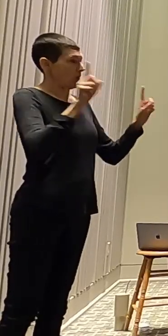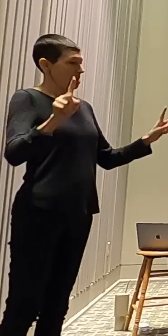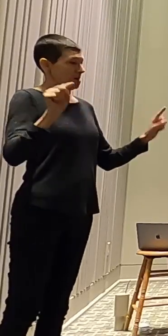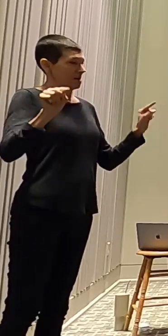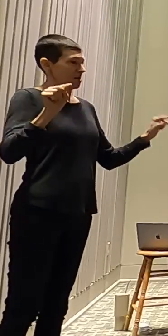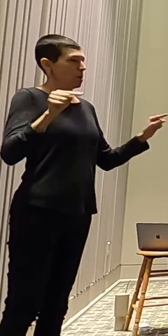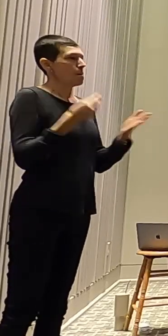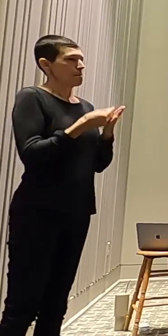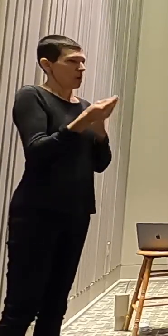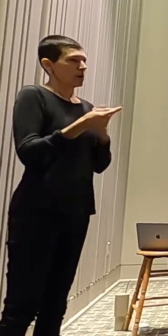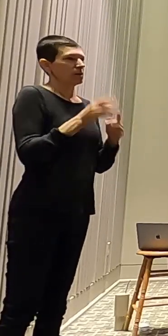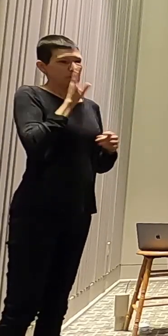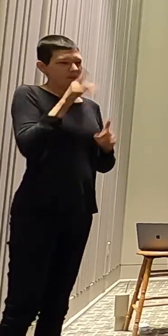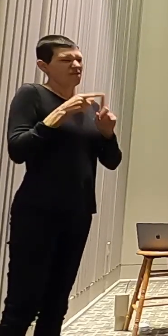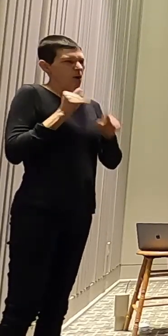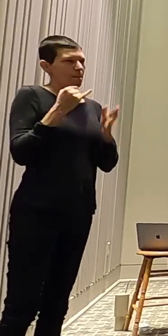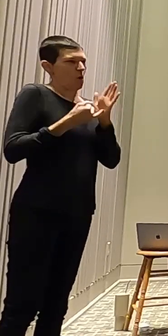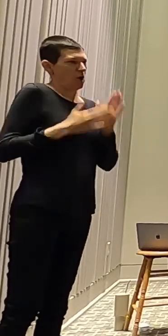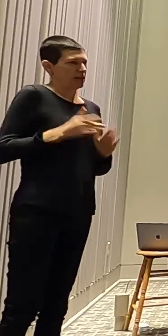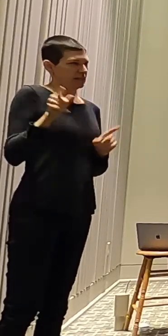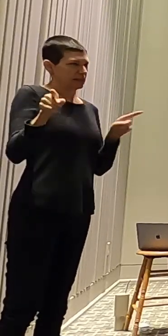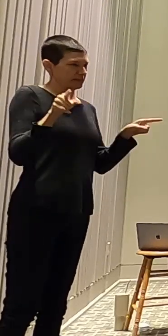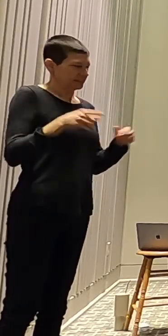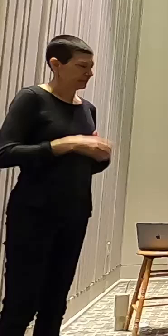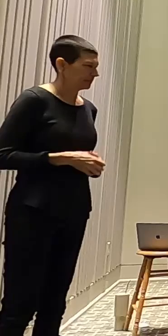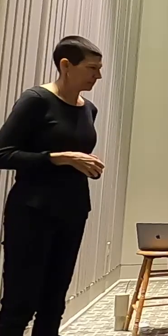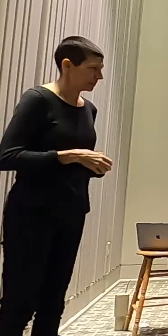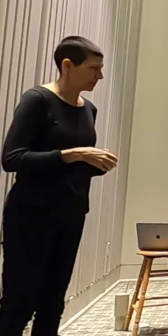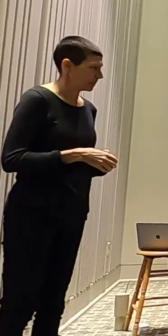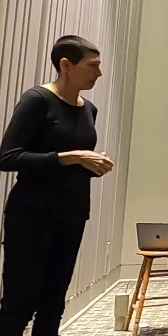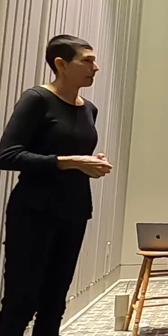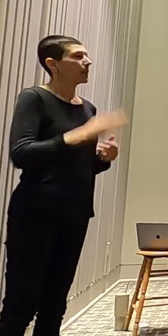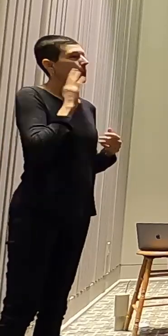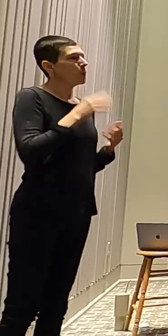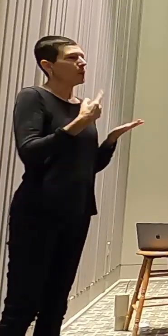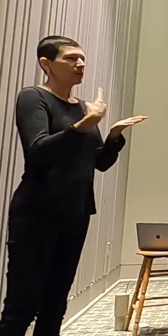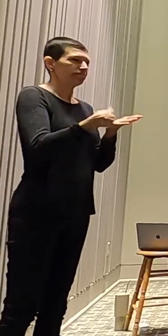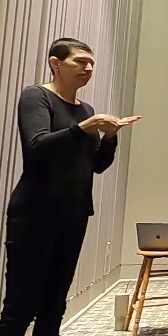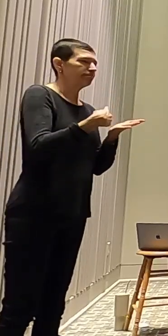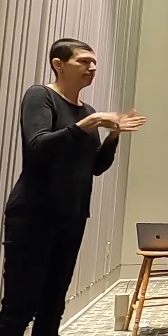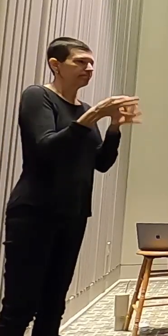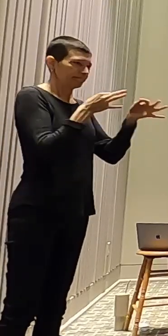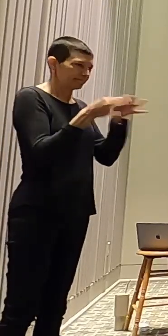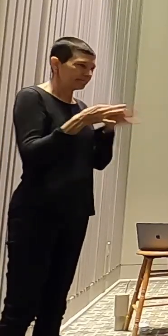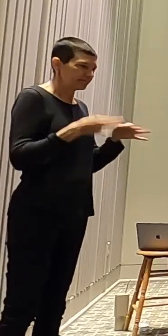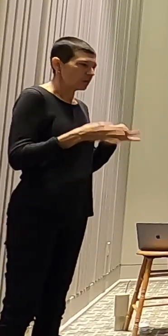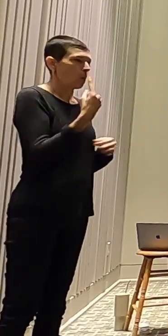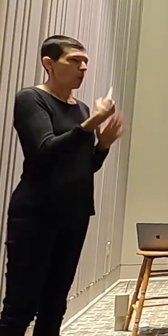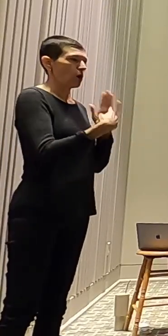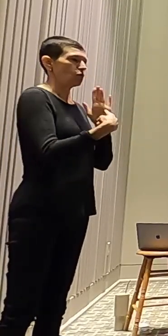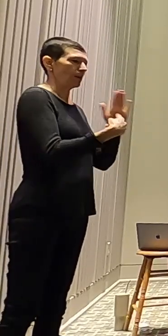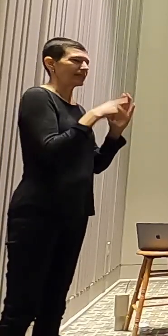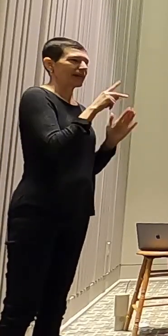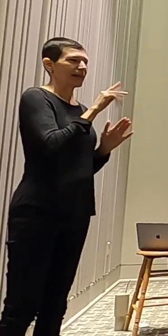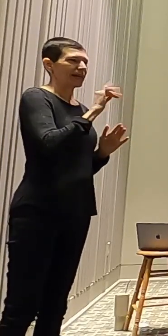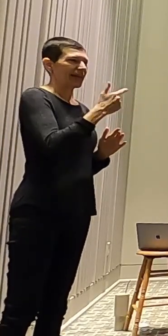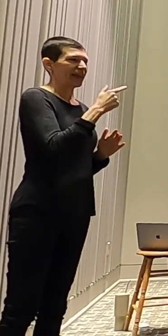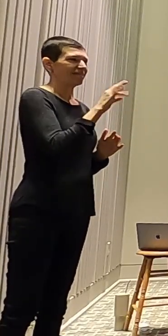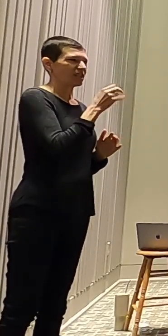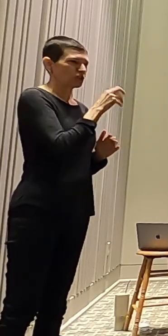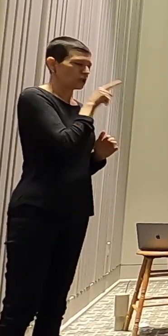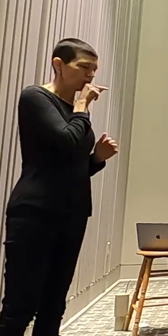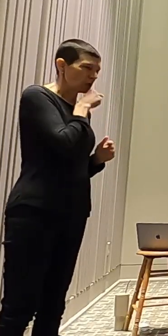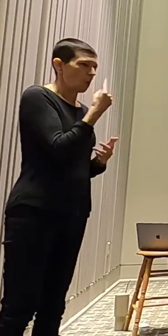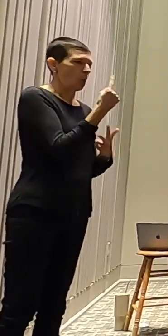were purchased directly from the artists. So we're going to explore these masks, one representing a kingfisher, one a